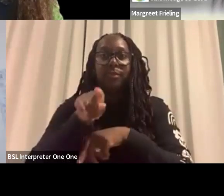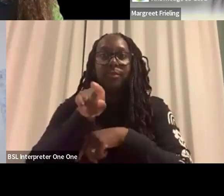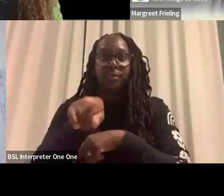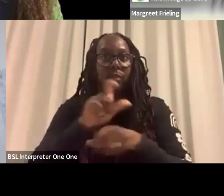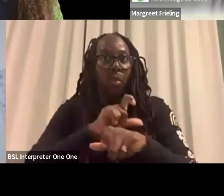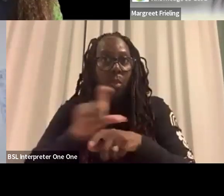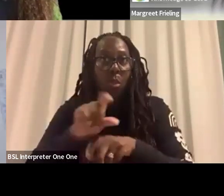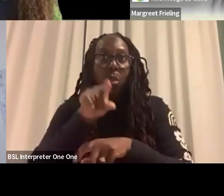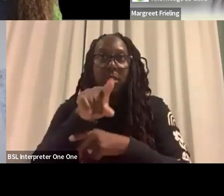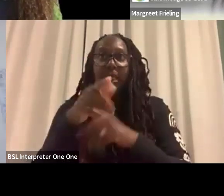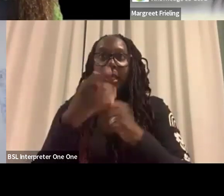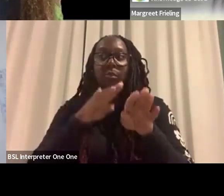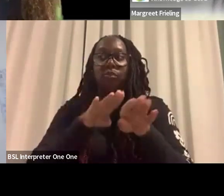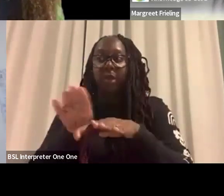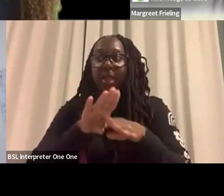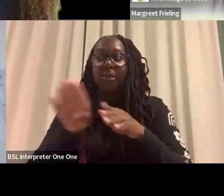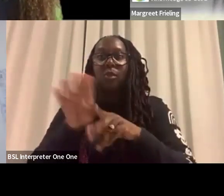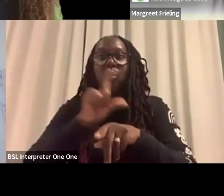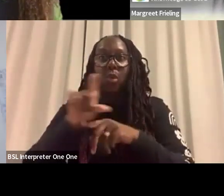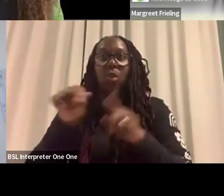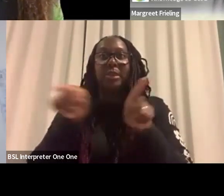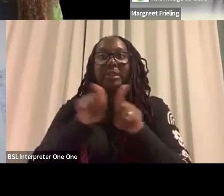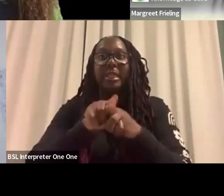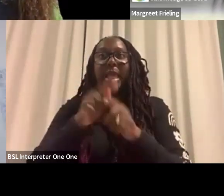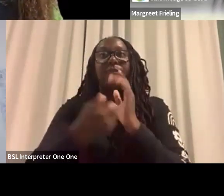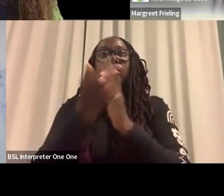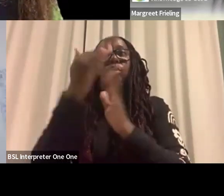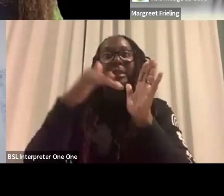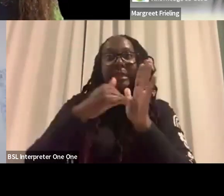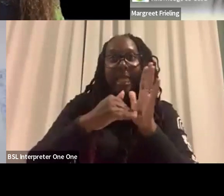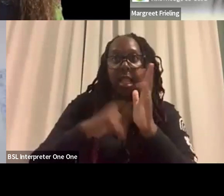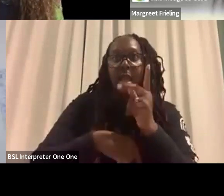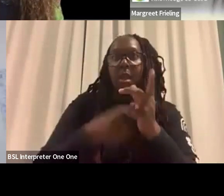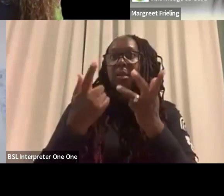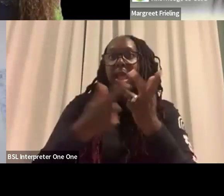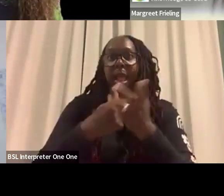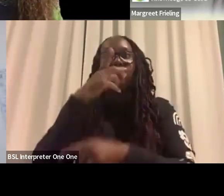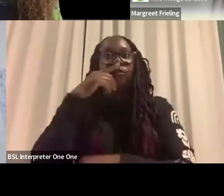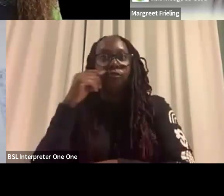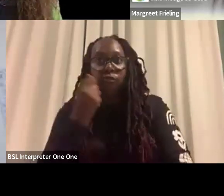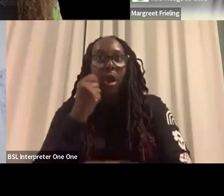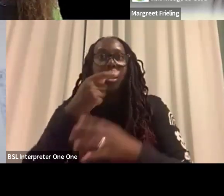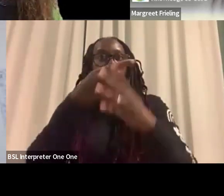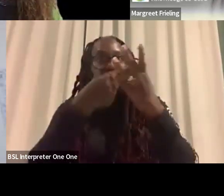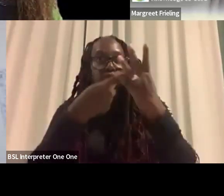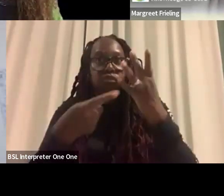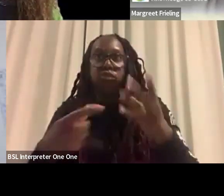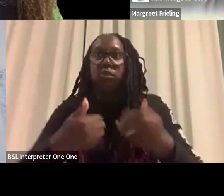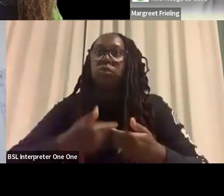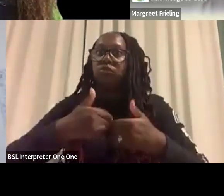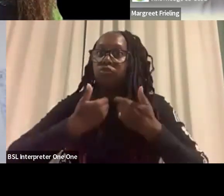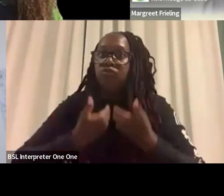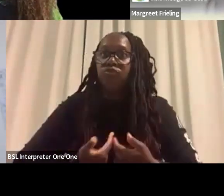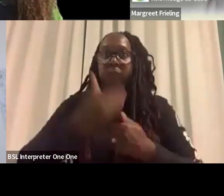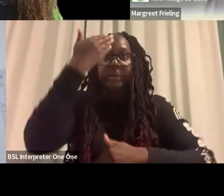from practical examples from Sacha in New Zealand, Latu in Bhutan, and Natalie in France. Their rich experience will hopefully provide